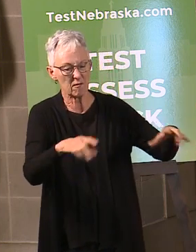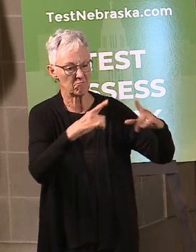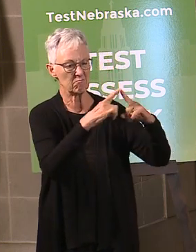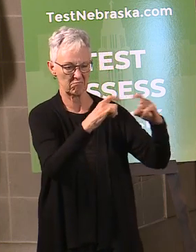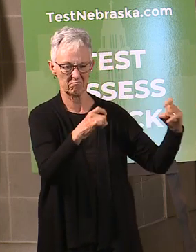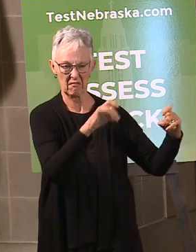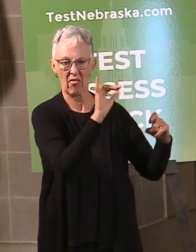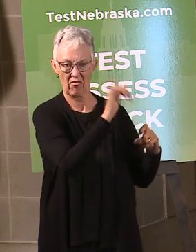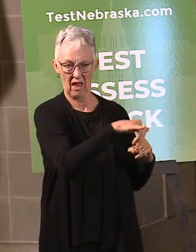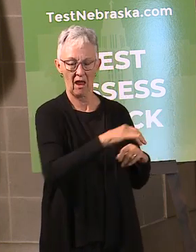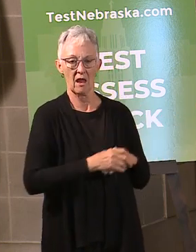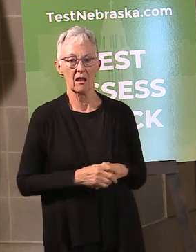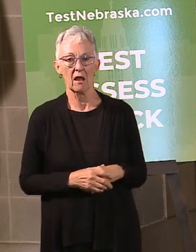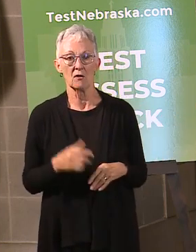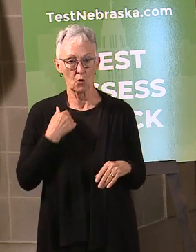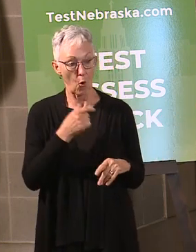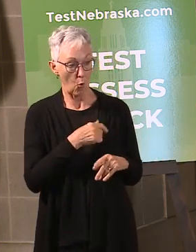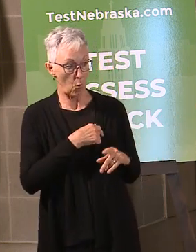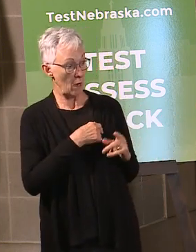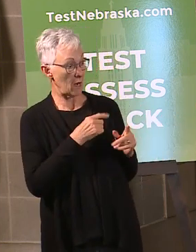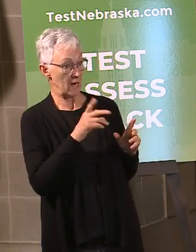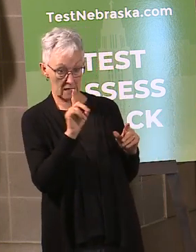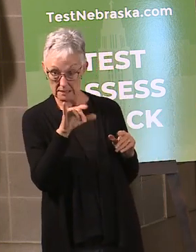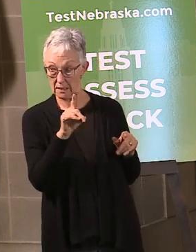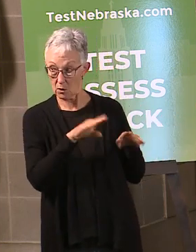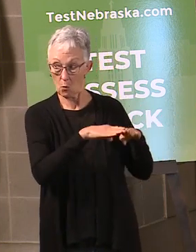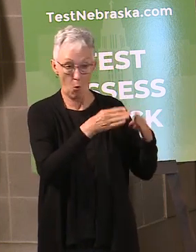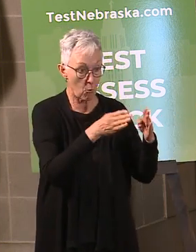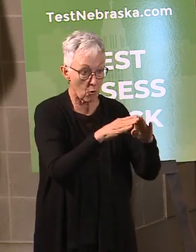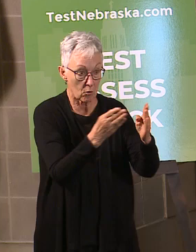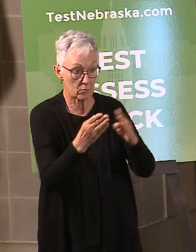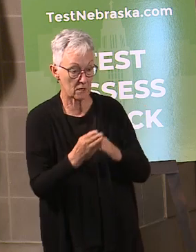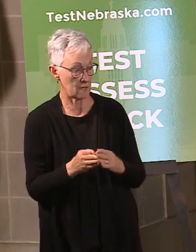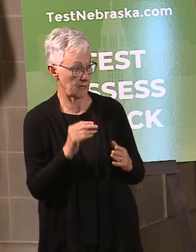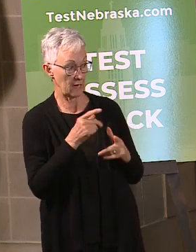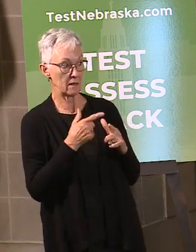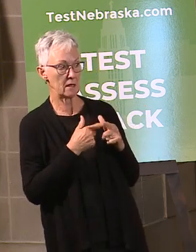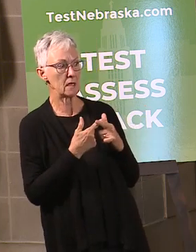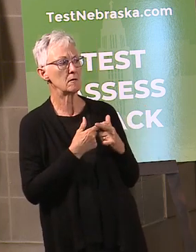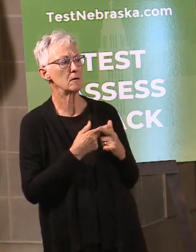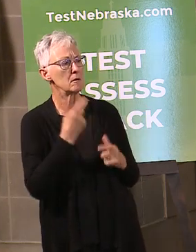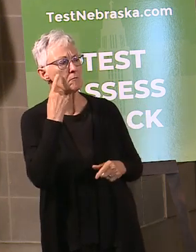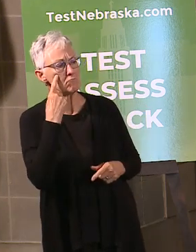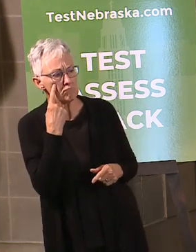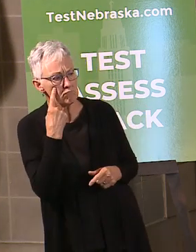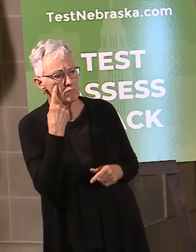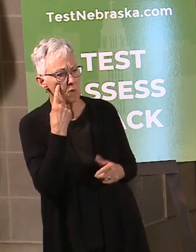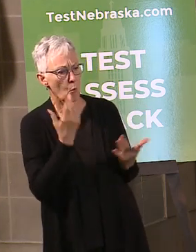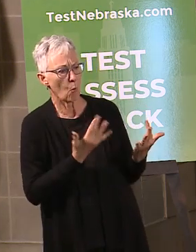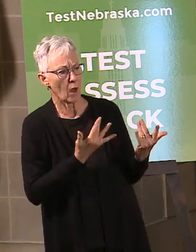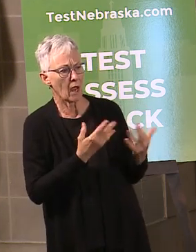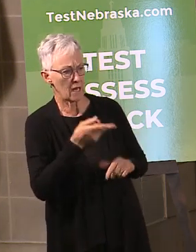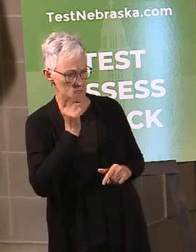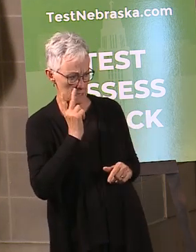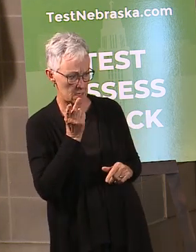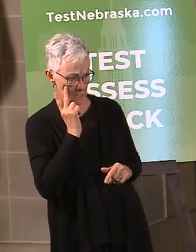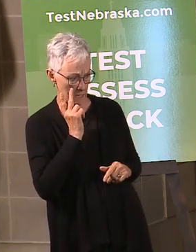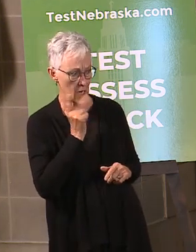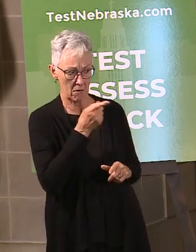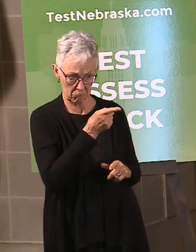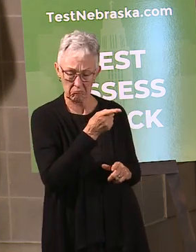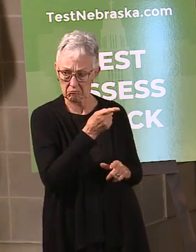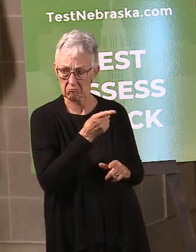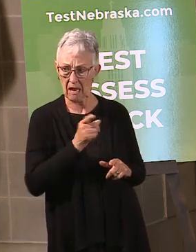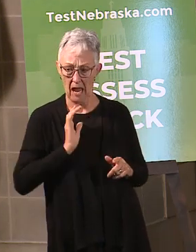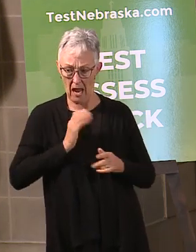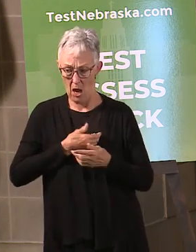industry to be able to make sure that, in the state I should say, to make sure that we were continuing to stay stable. And so